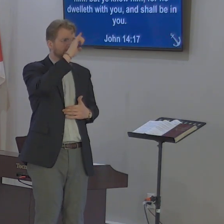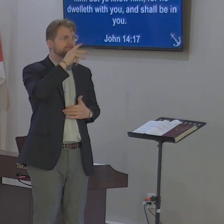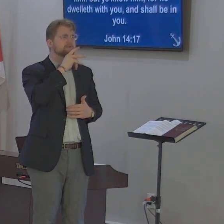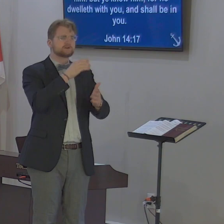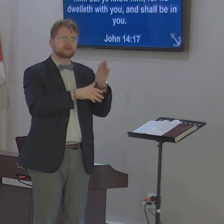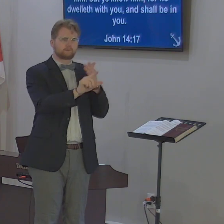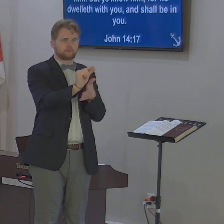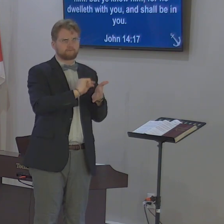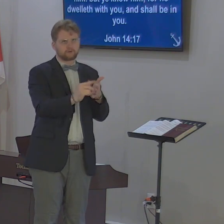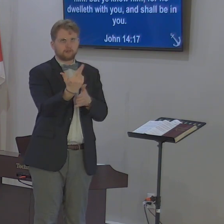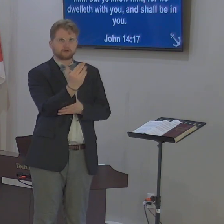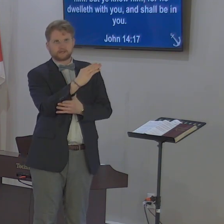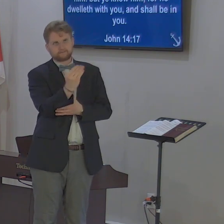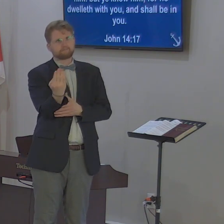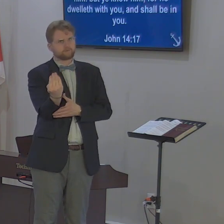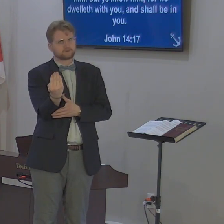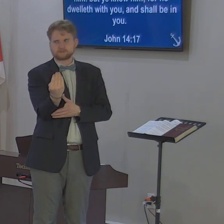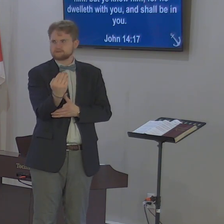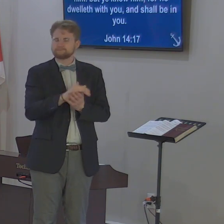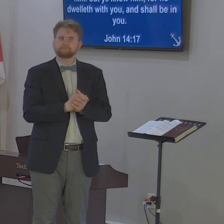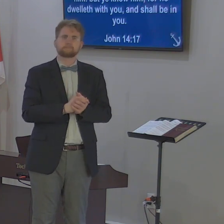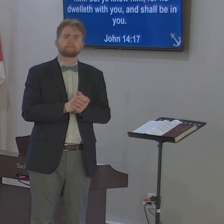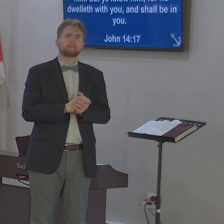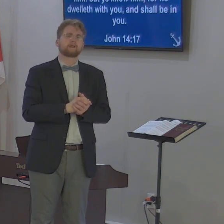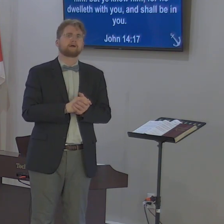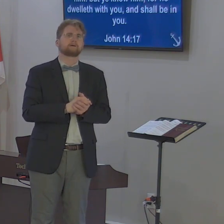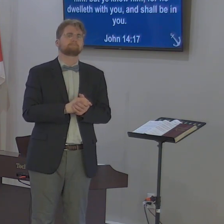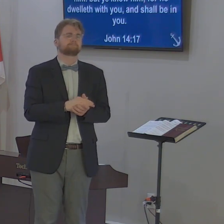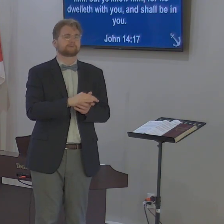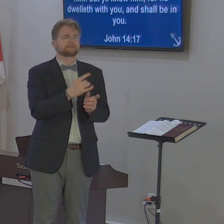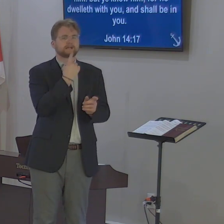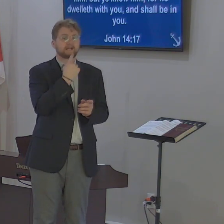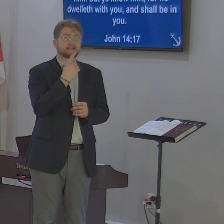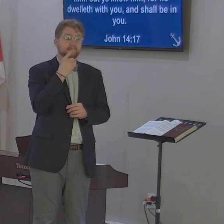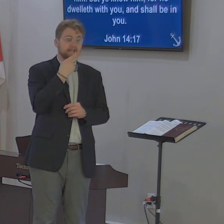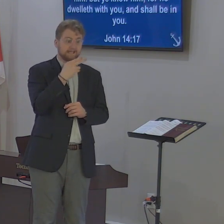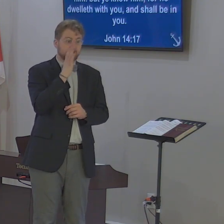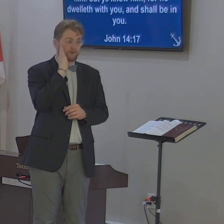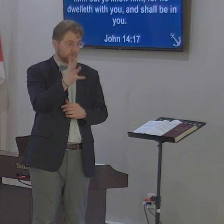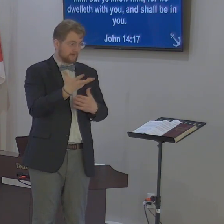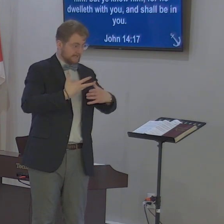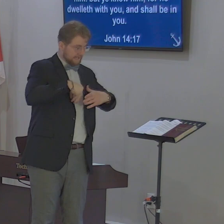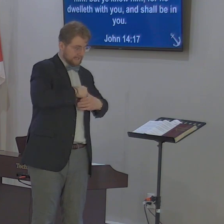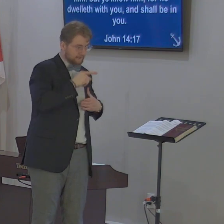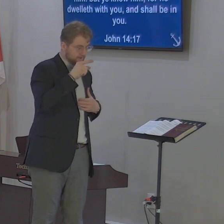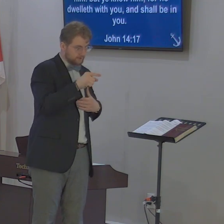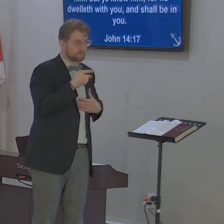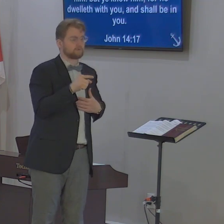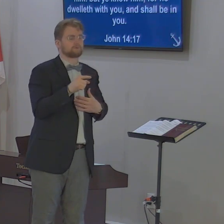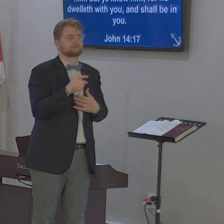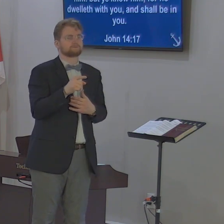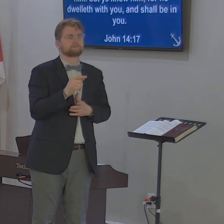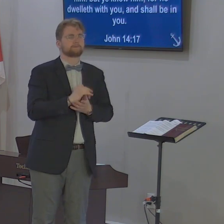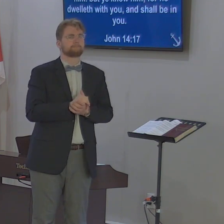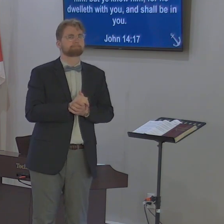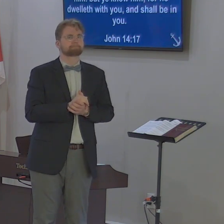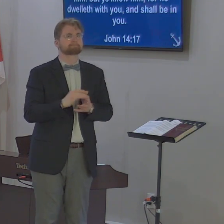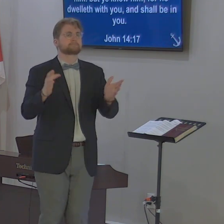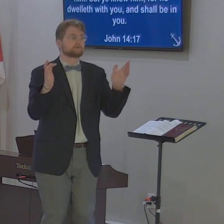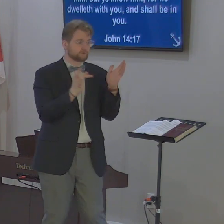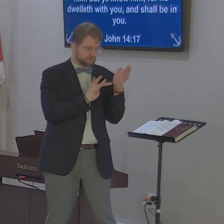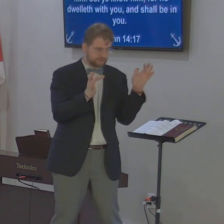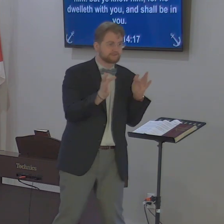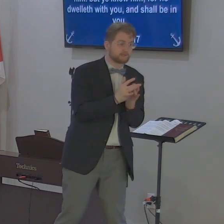and 14. So he says he's going to be in you. He'll dwelleth with you and shall be in you. Jesus has to go